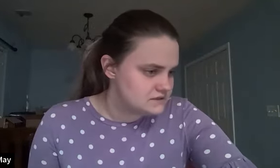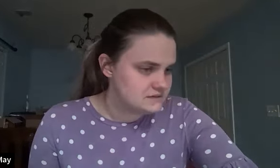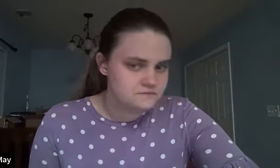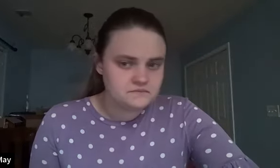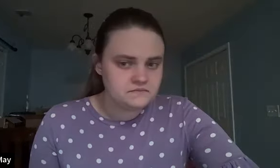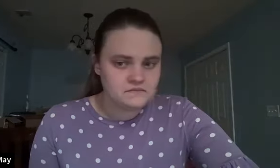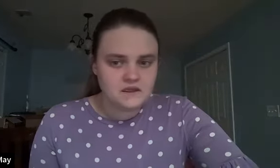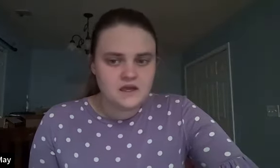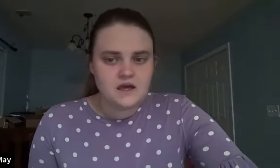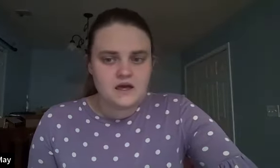is it?